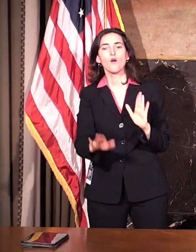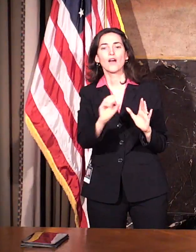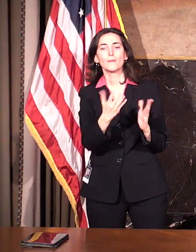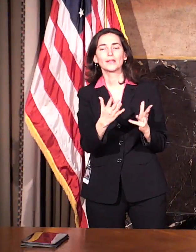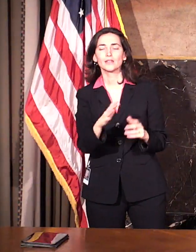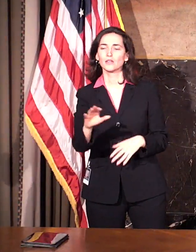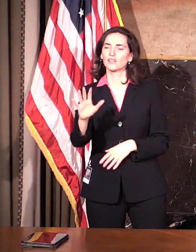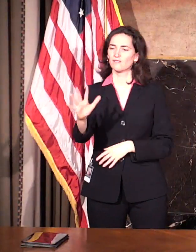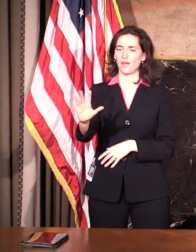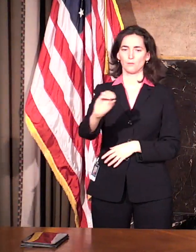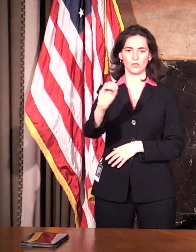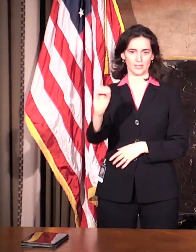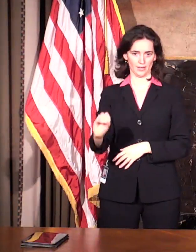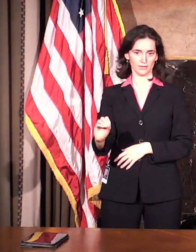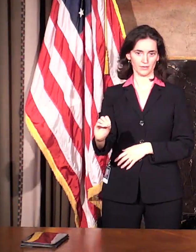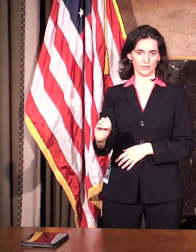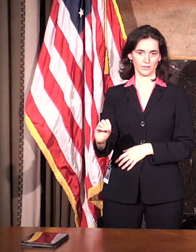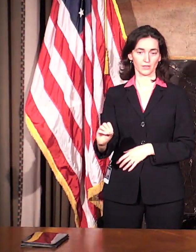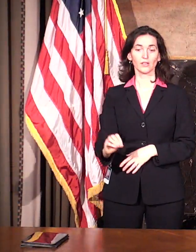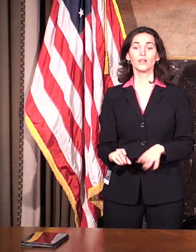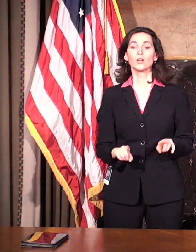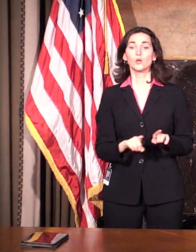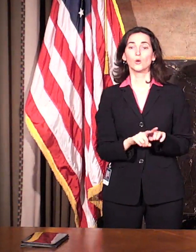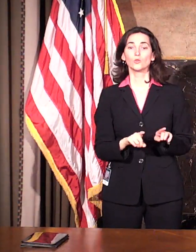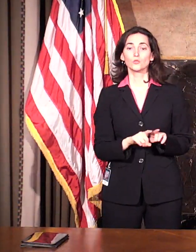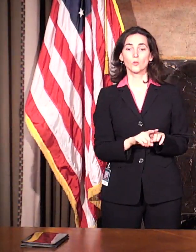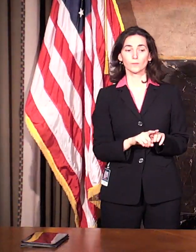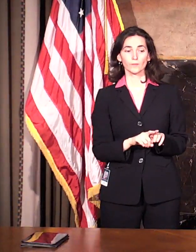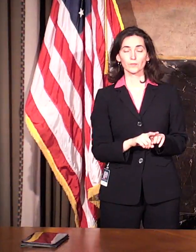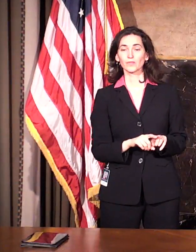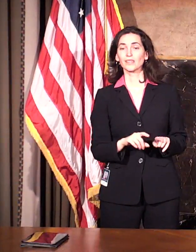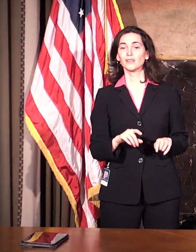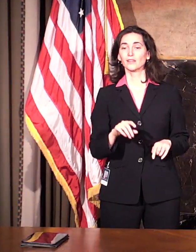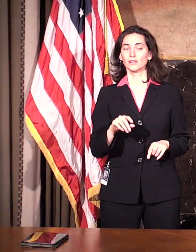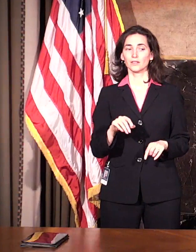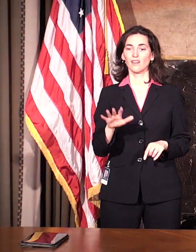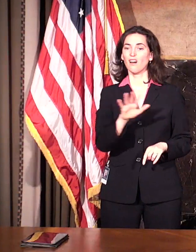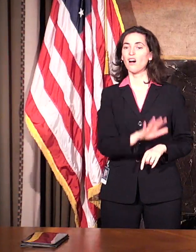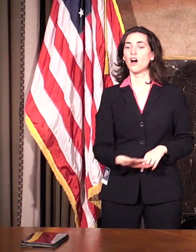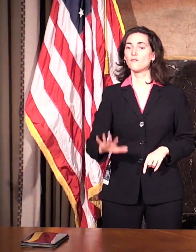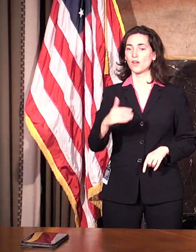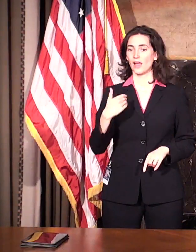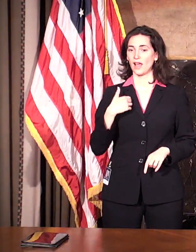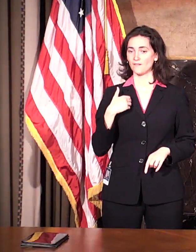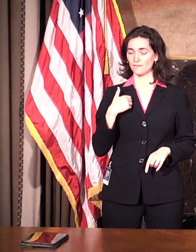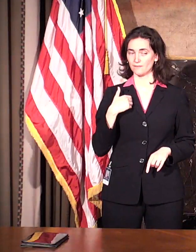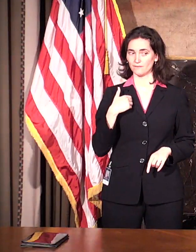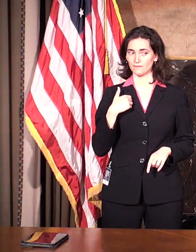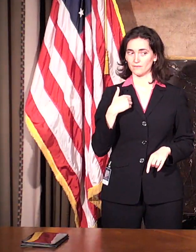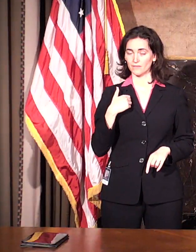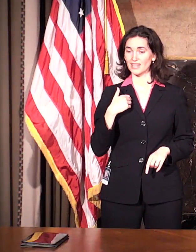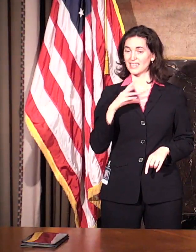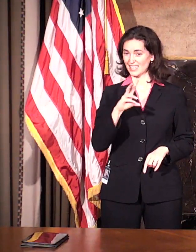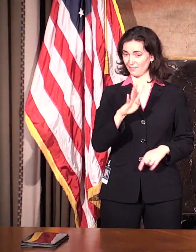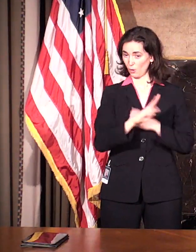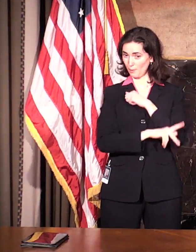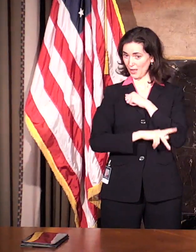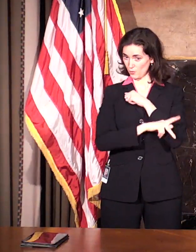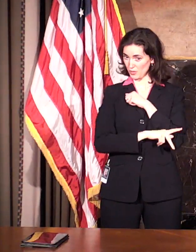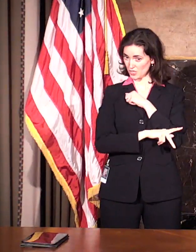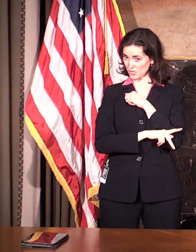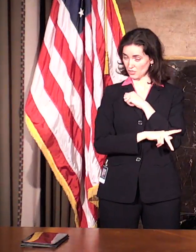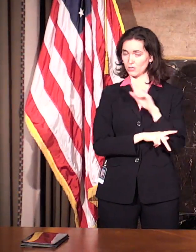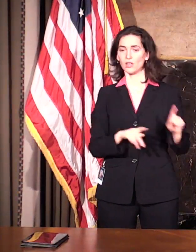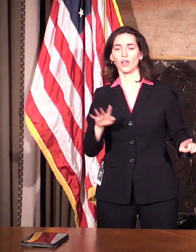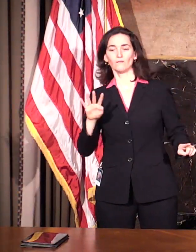are only 46 parishes out of 64 in the state that are ranked as highest